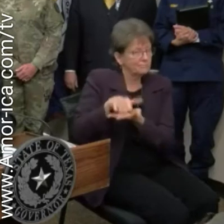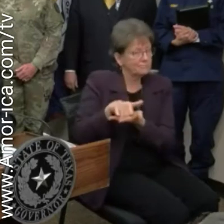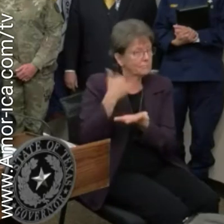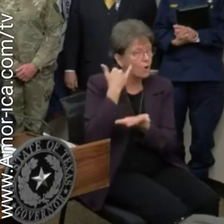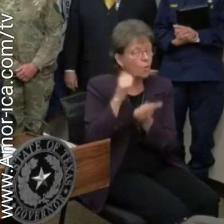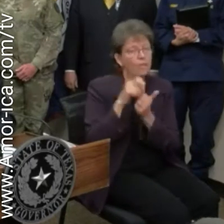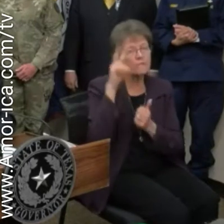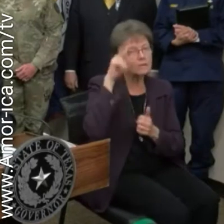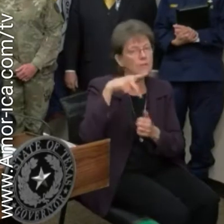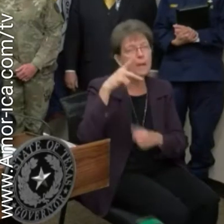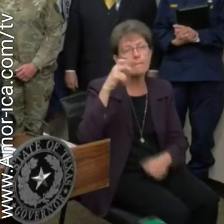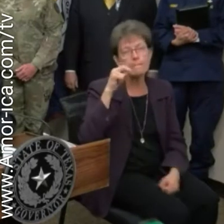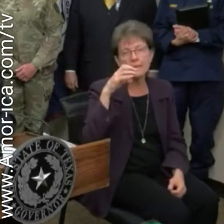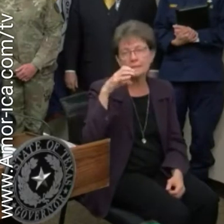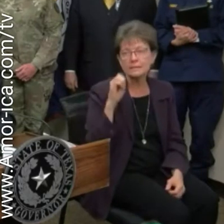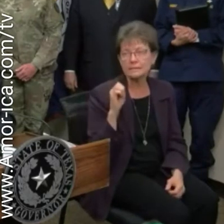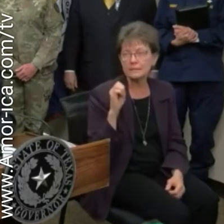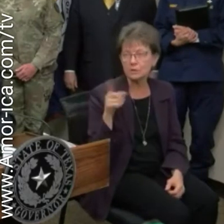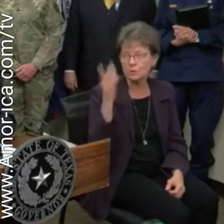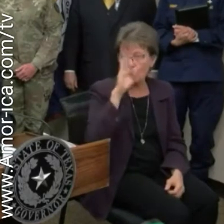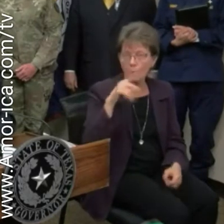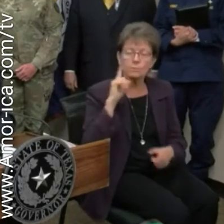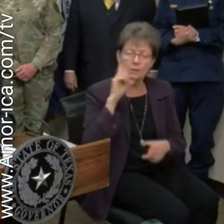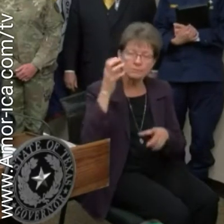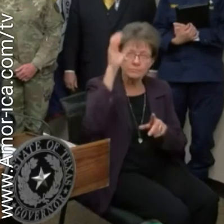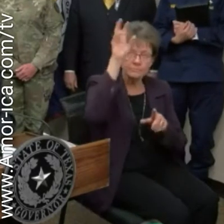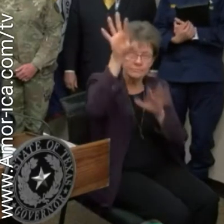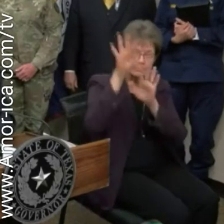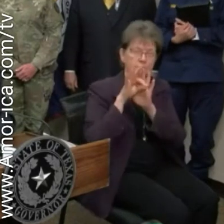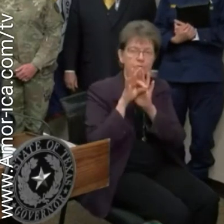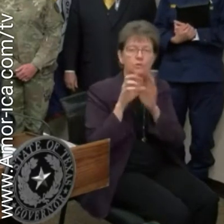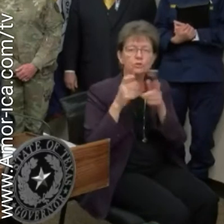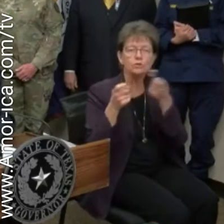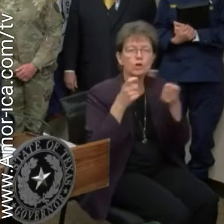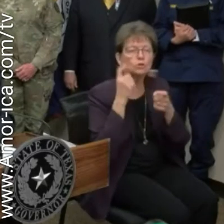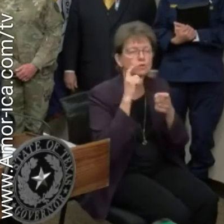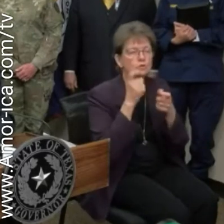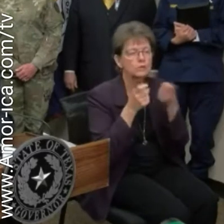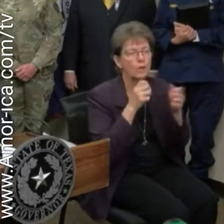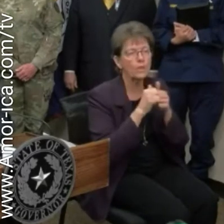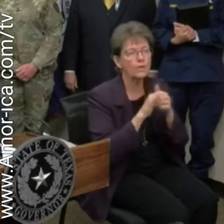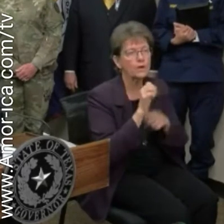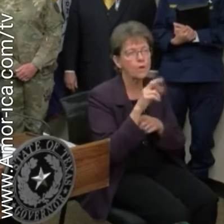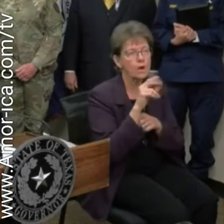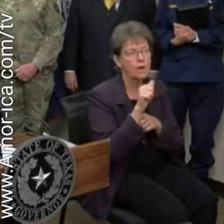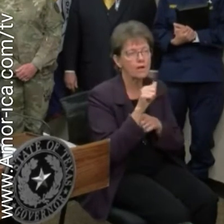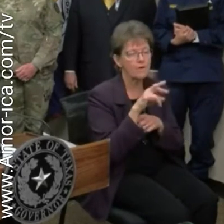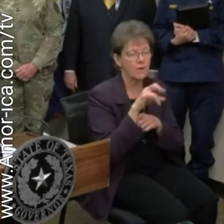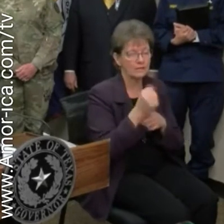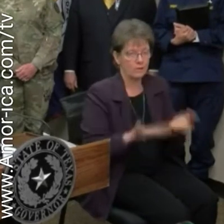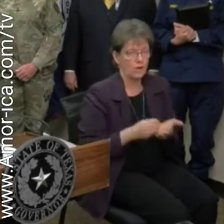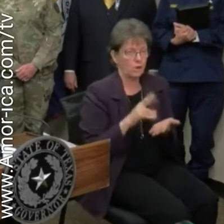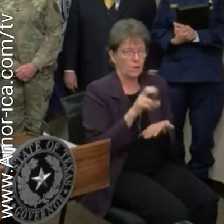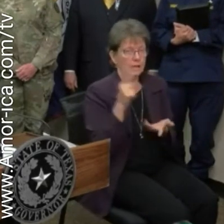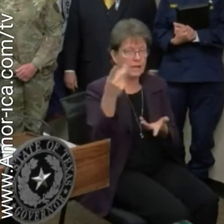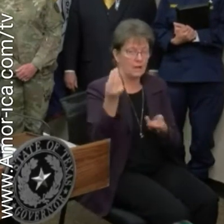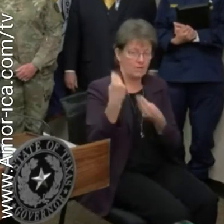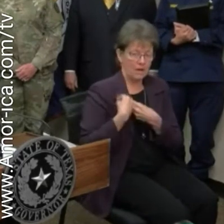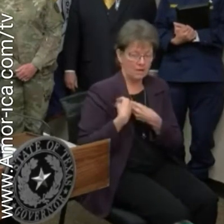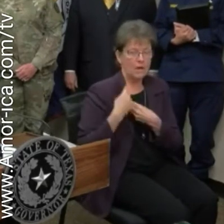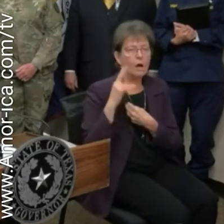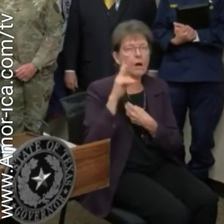with Vice President Pence, who, as you know, has been placed to be in charge of dealing with the coronavirus issue in the United States. He provided me